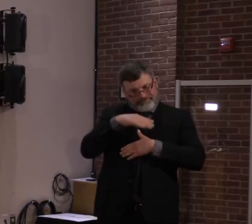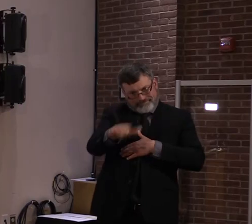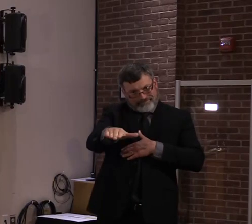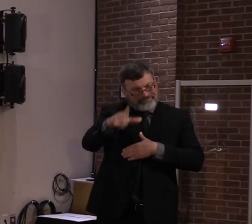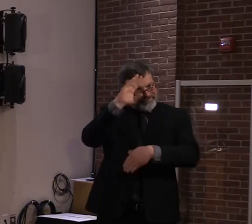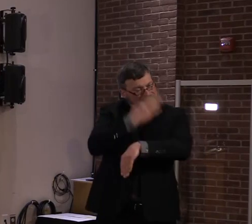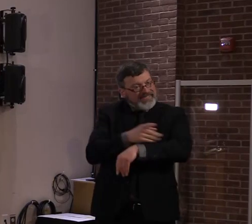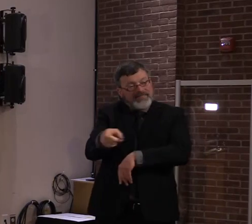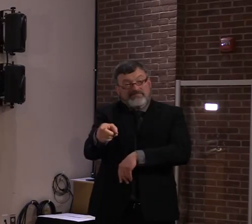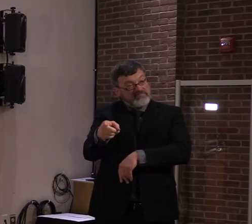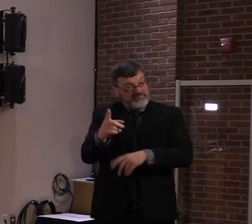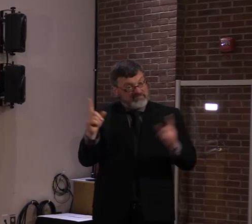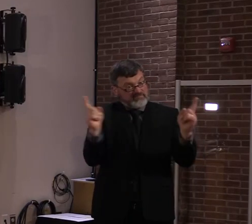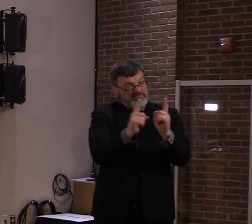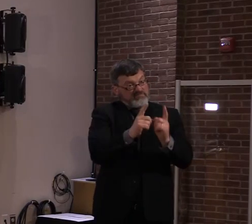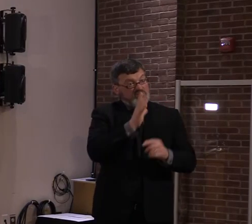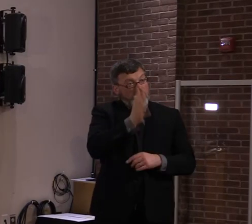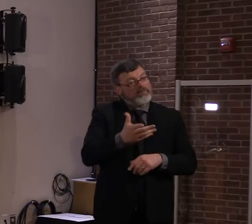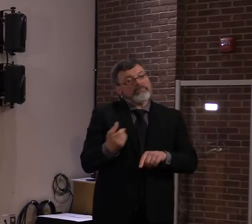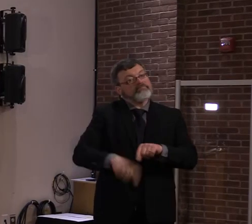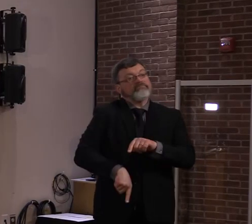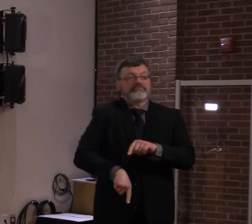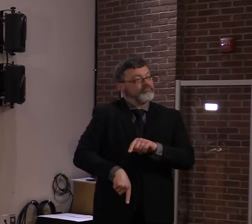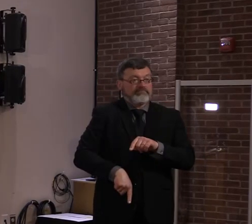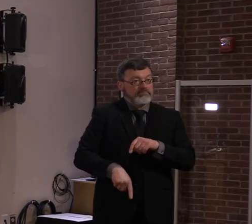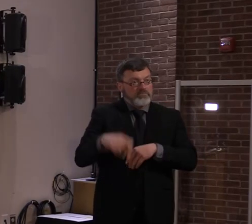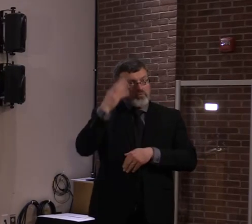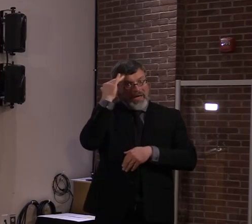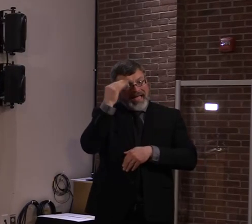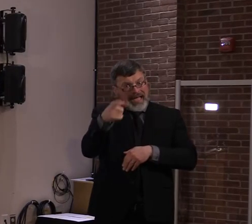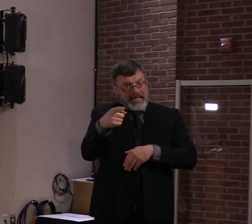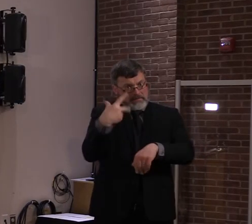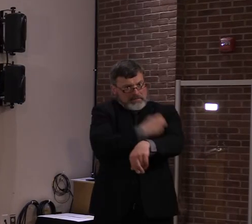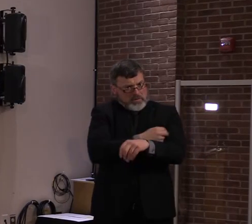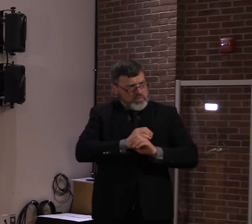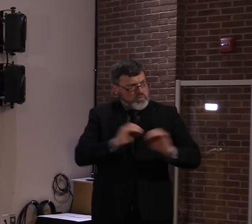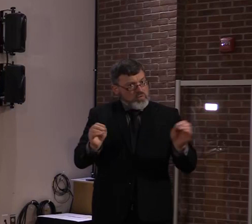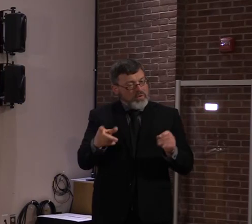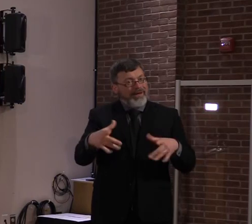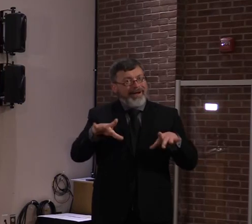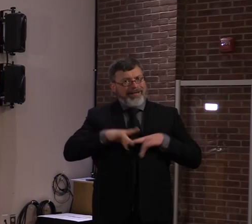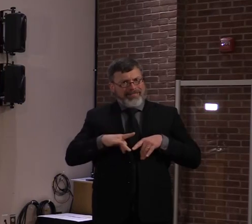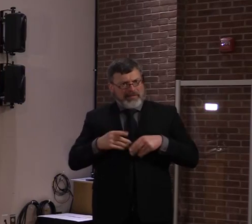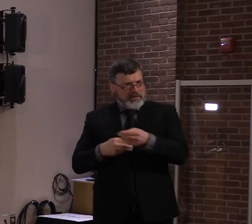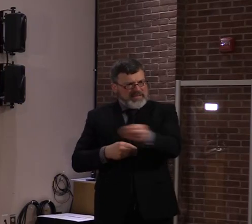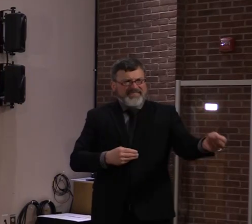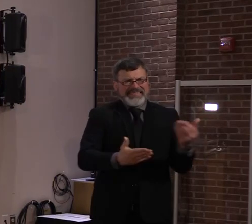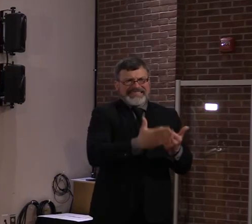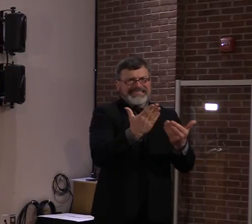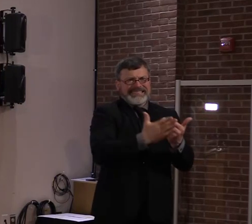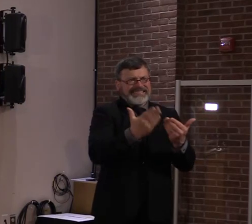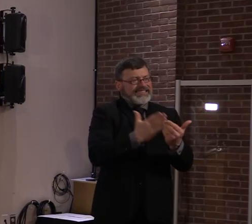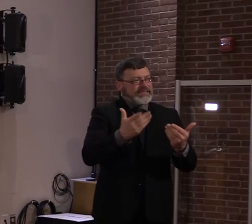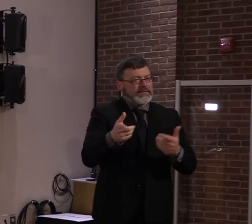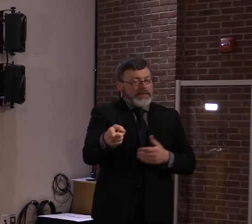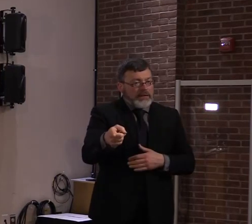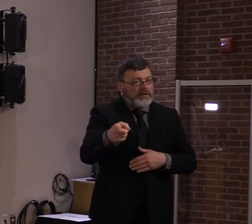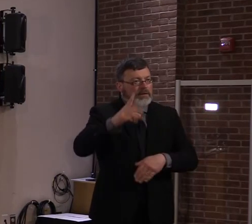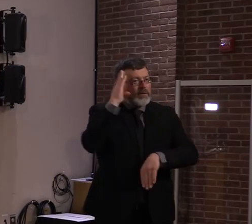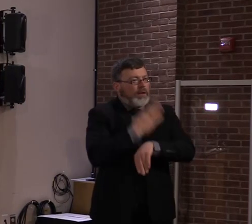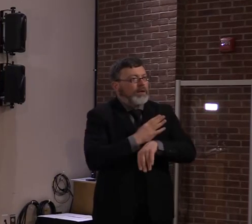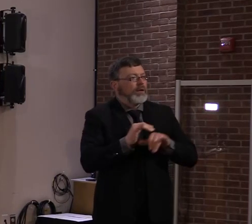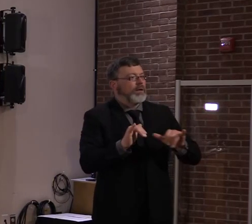was unvaccinated. Well, he happens to work at a grocery store with a pharmacy. And shortly after